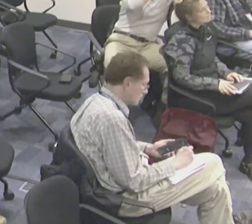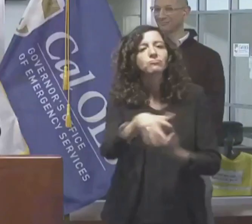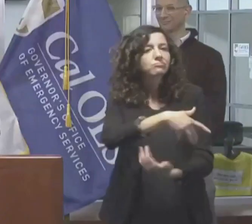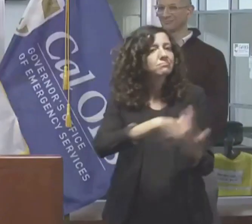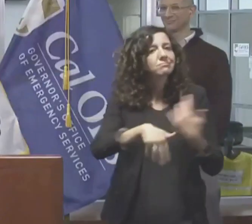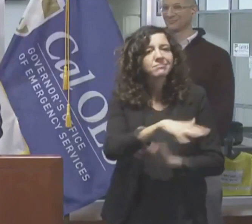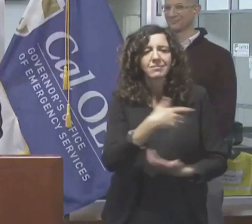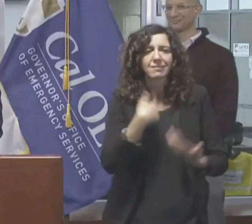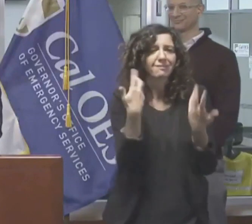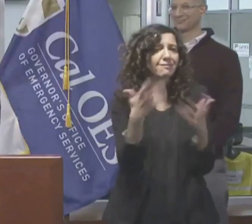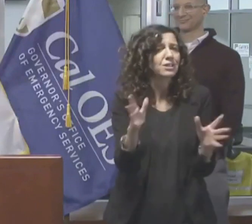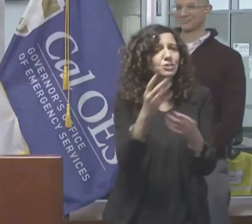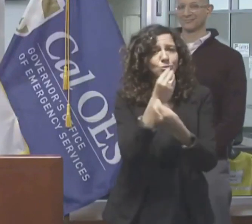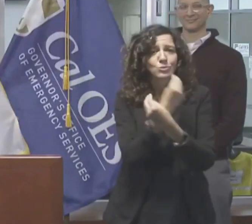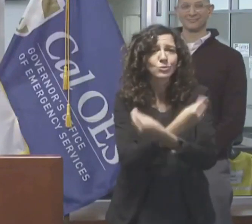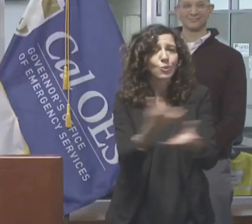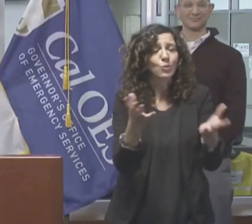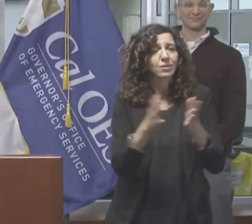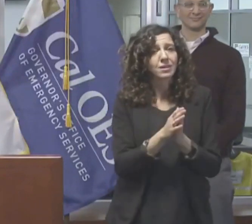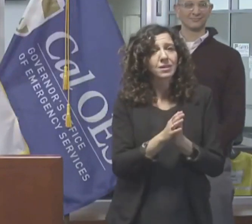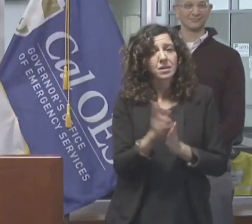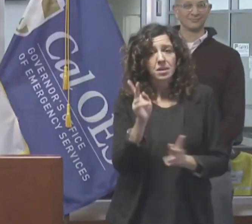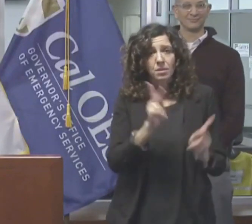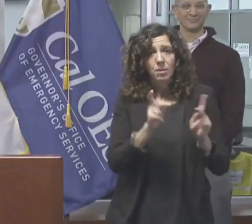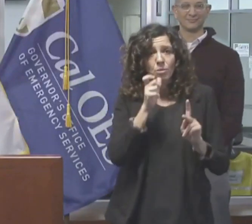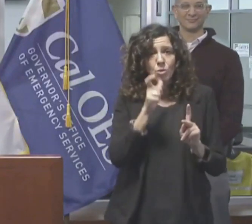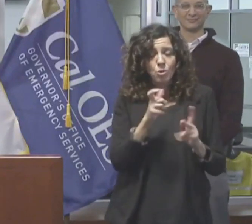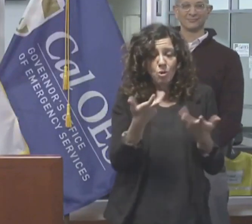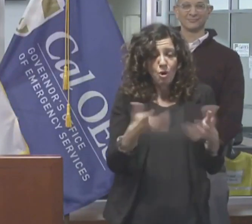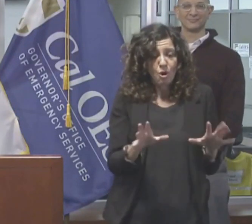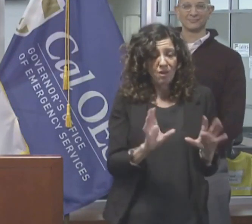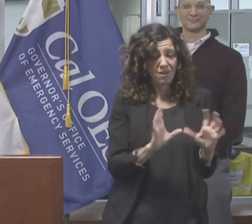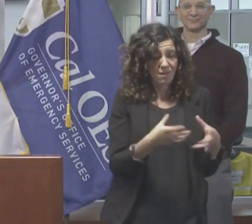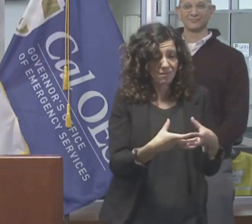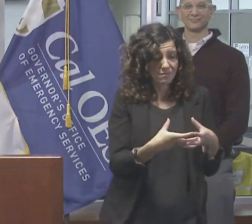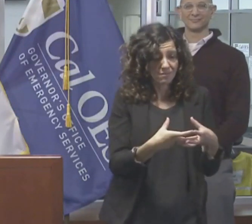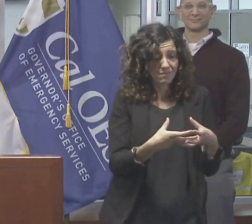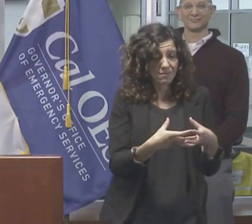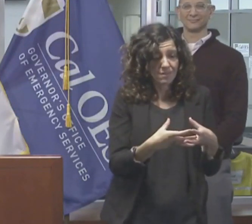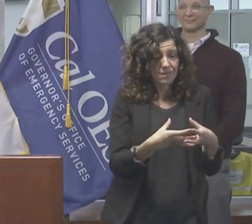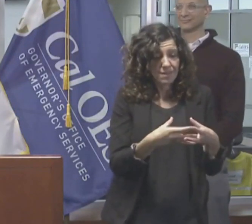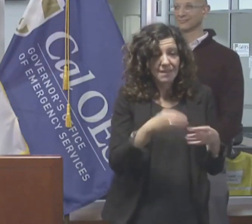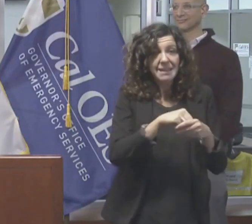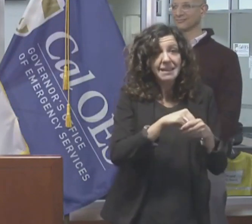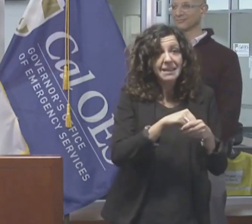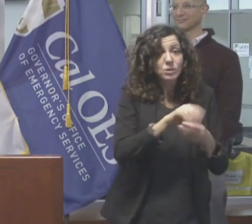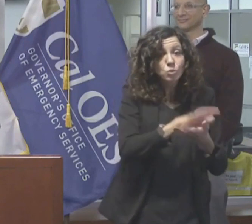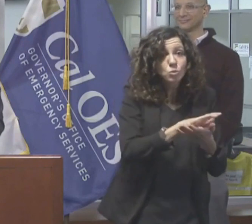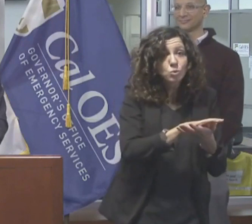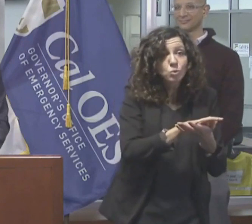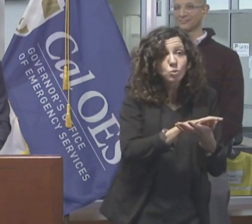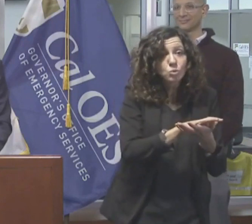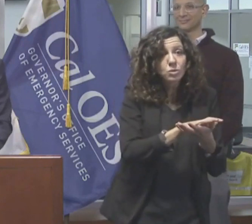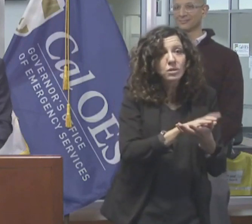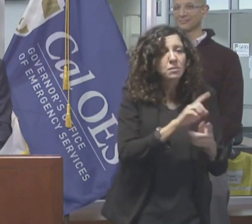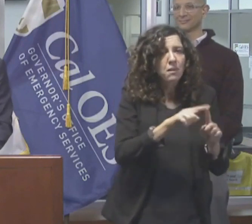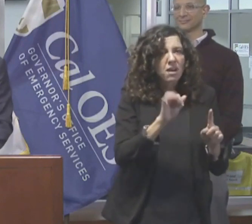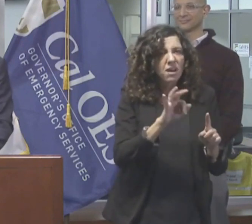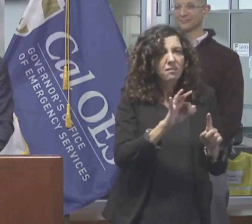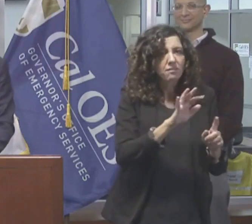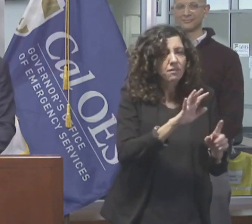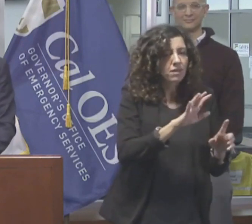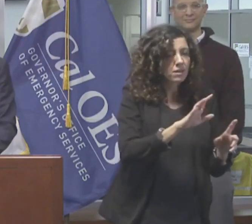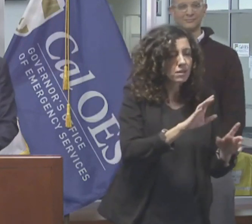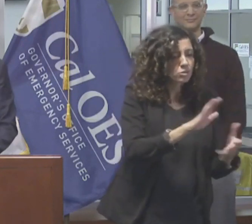out. People that have been in existing social cohorts, that's one thing. But mixing those social cohorts is the